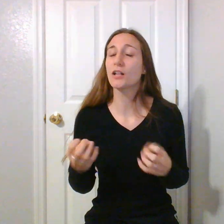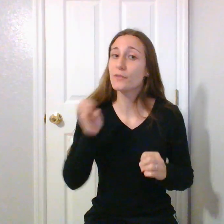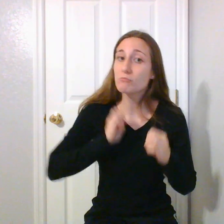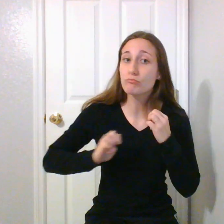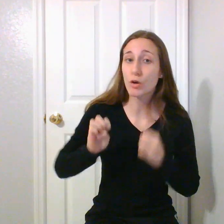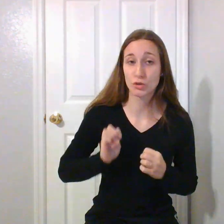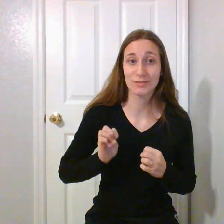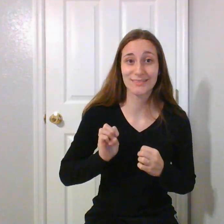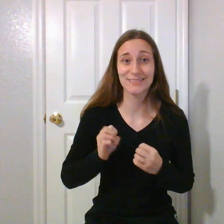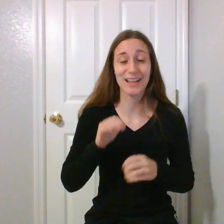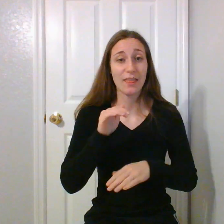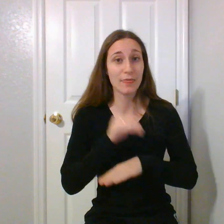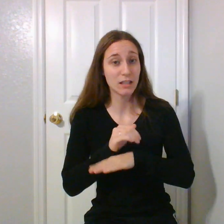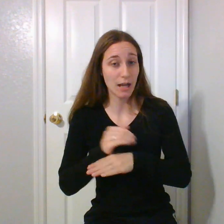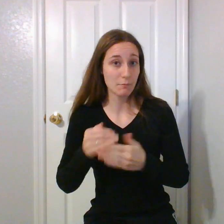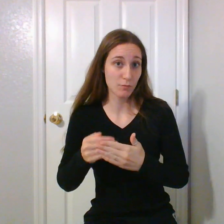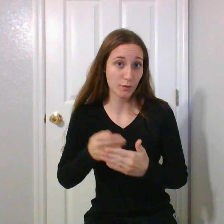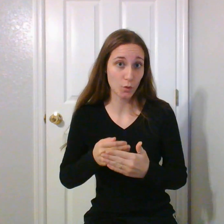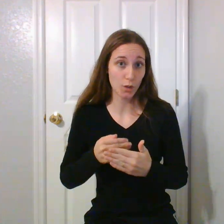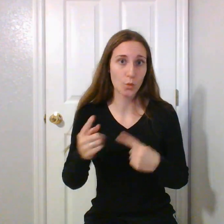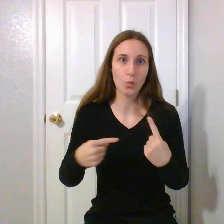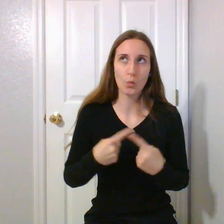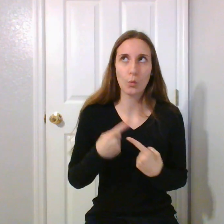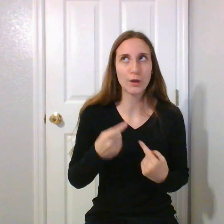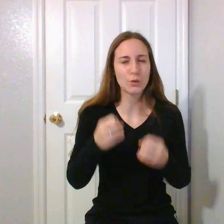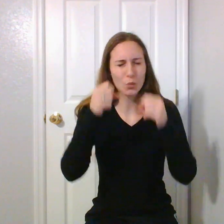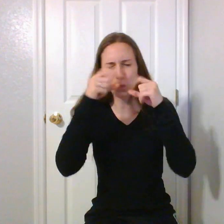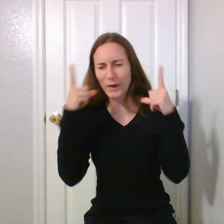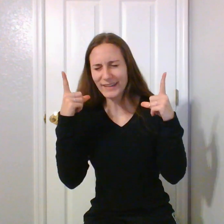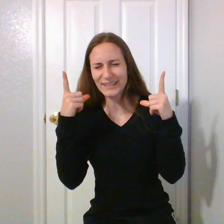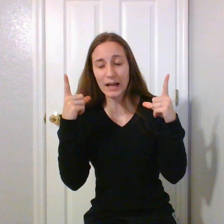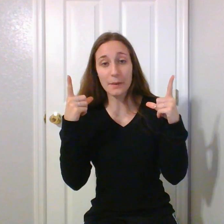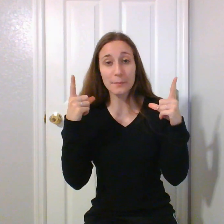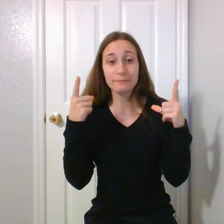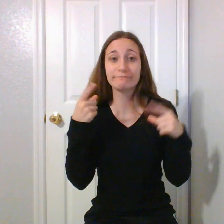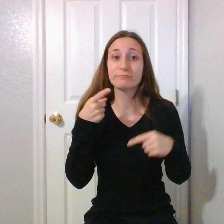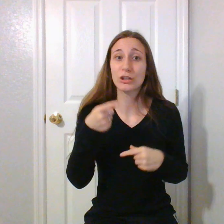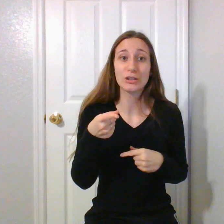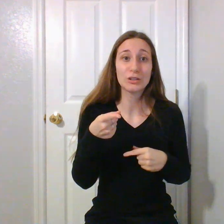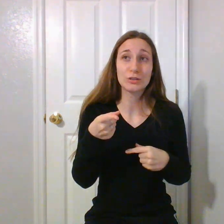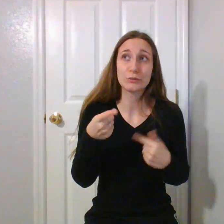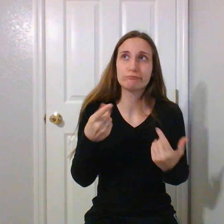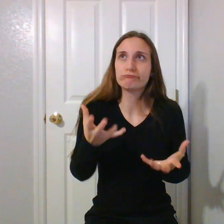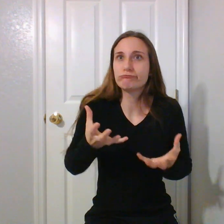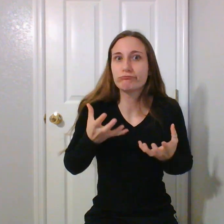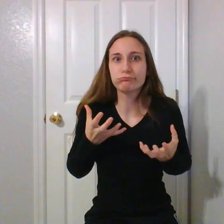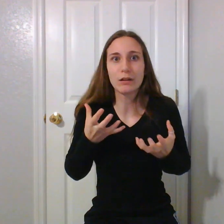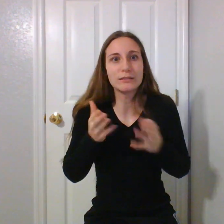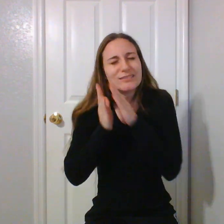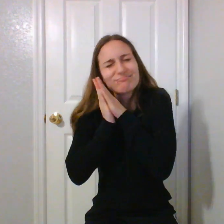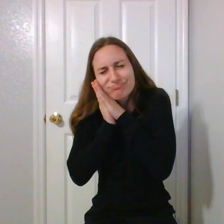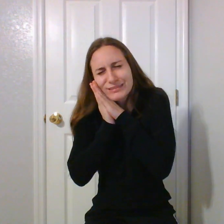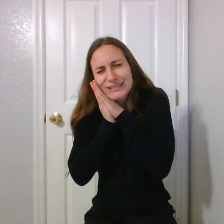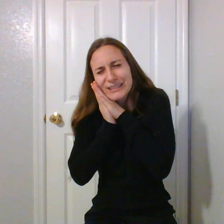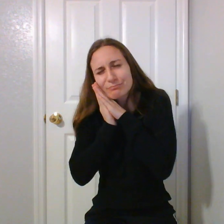when you wake up with all that clutter in your mind again it's so much easier to just huddle back into your bed and go to bed and not wake up because you don't want to deal with